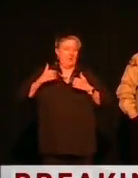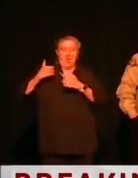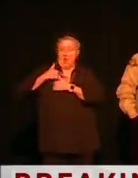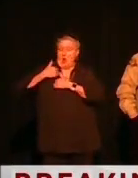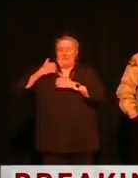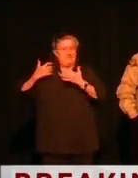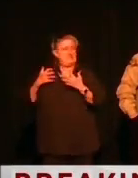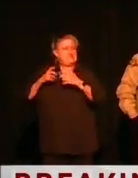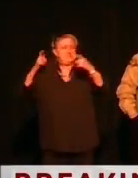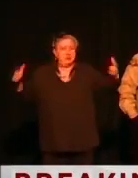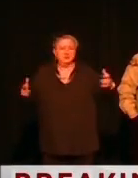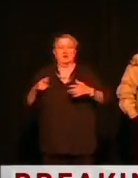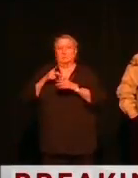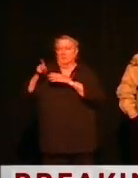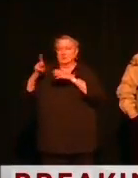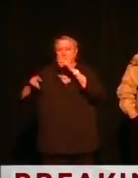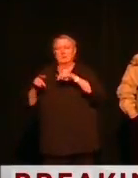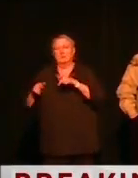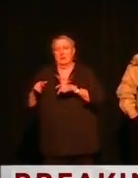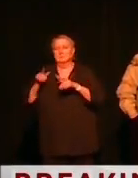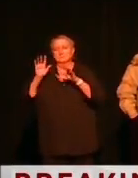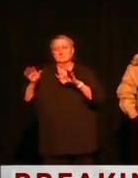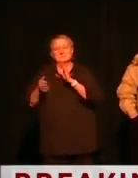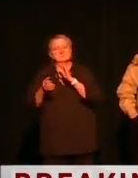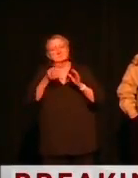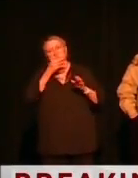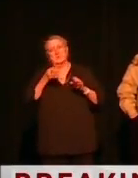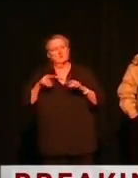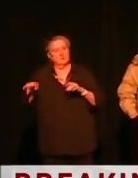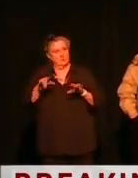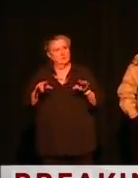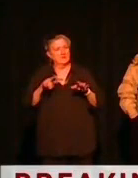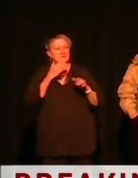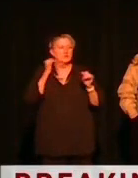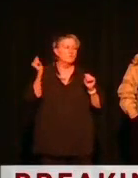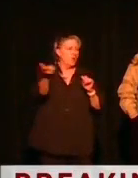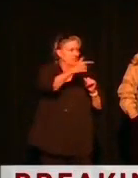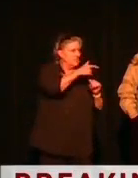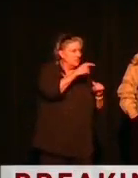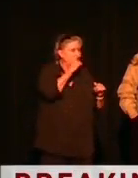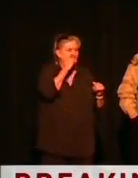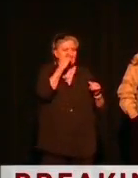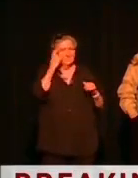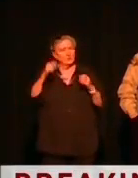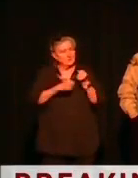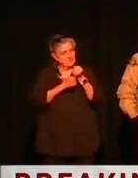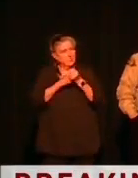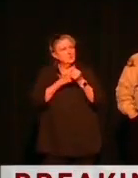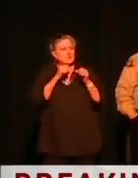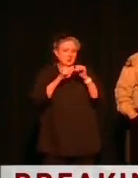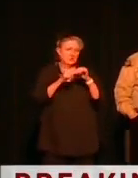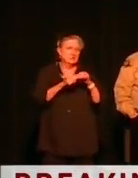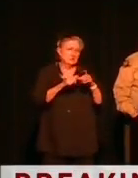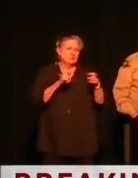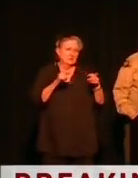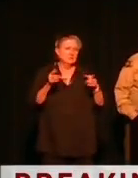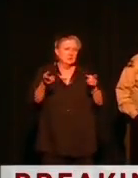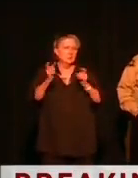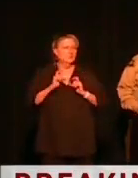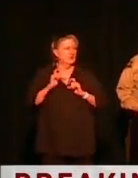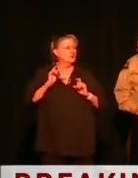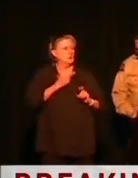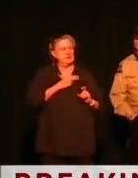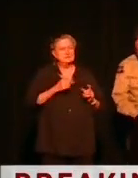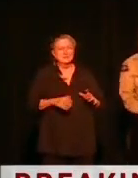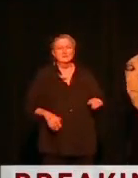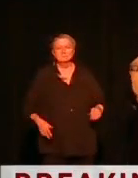who are equally excellent at what they do as well. And I just want to say thank you to all of you for the support that you continue to provide to all of us.